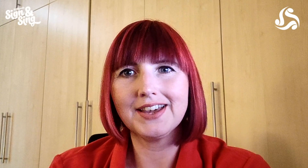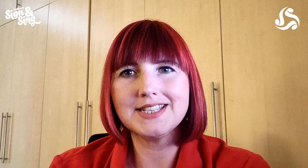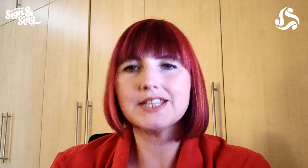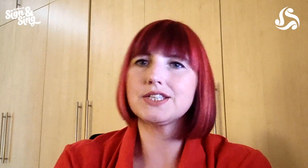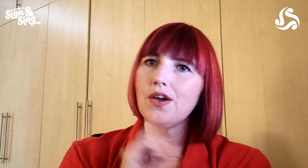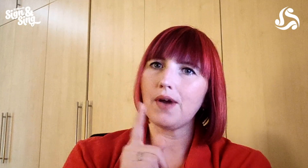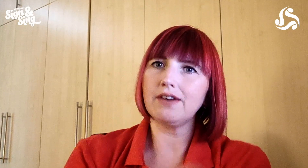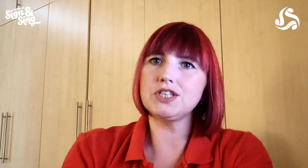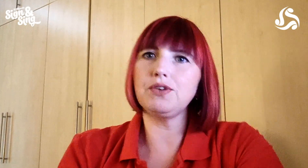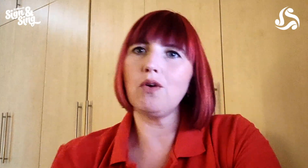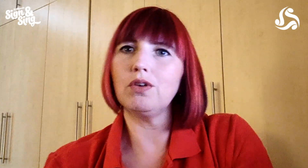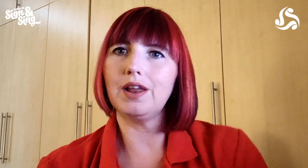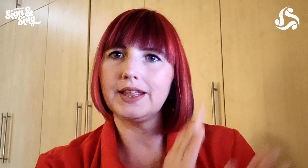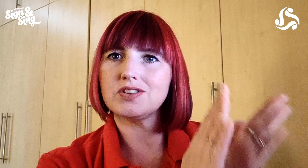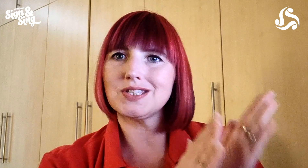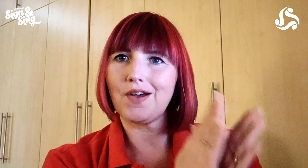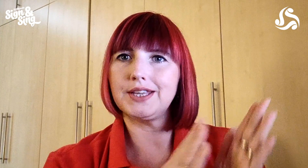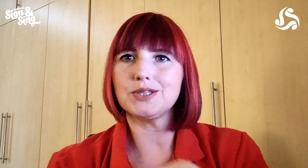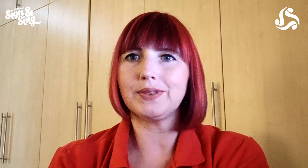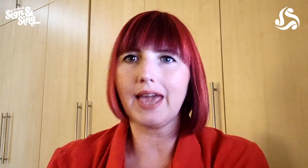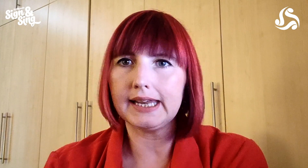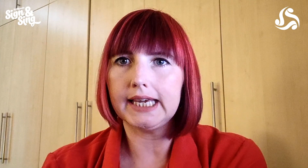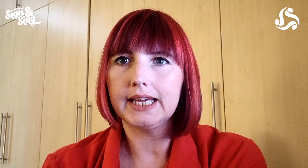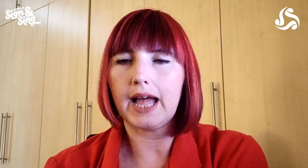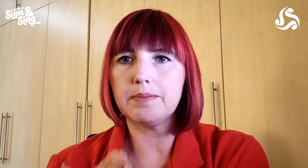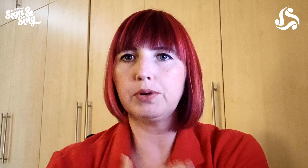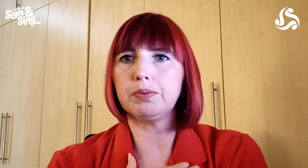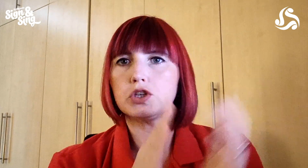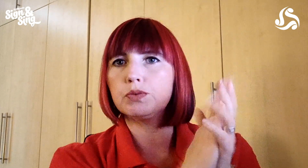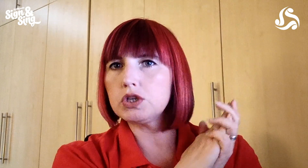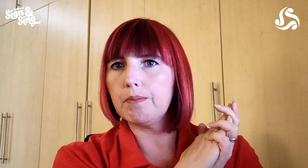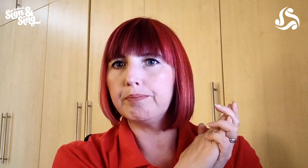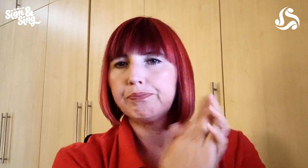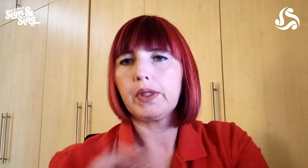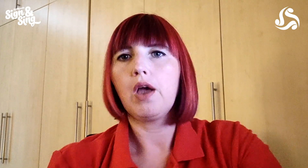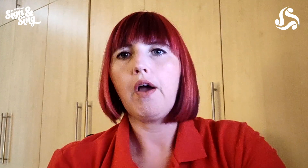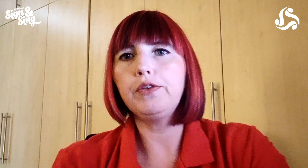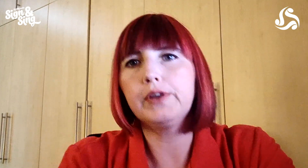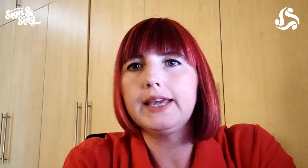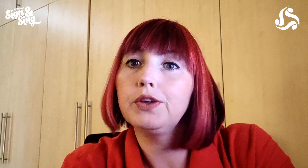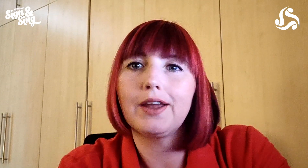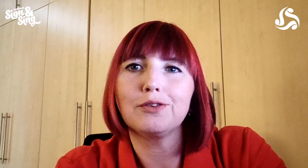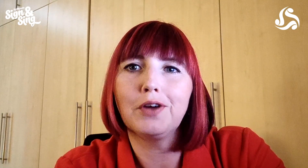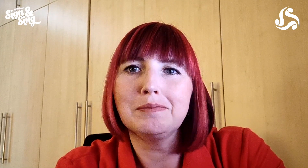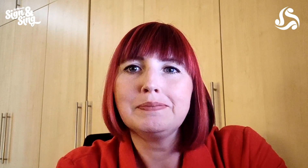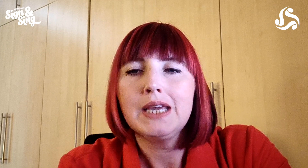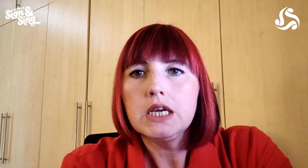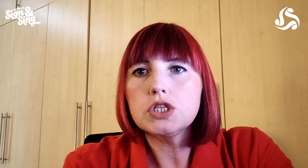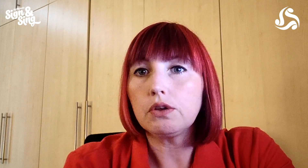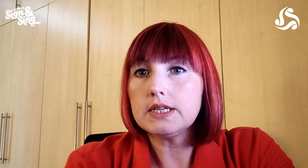Hi guys, so how did you get on learning the signs with Kelly and the body percussion with Tom? Hopefully you had good